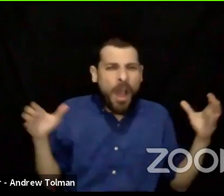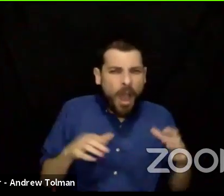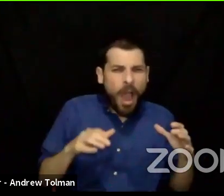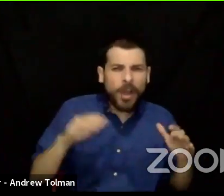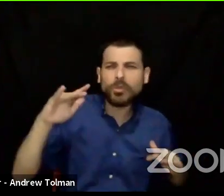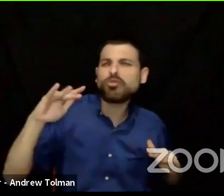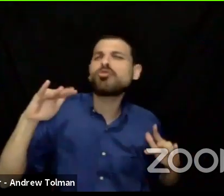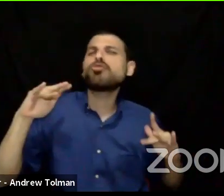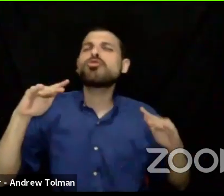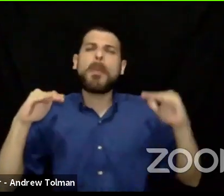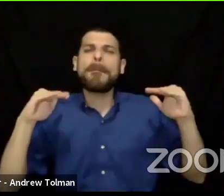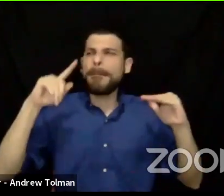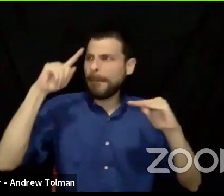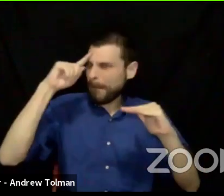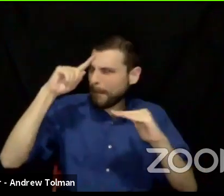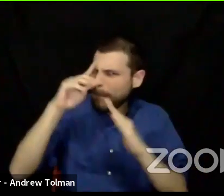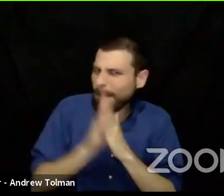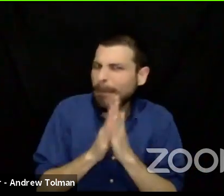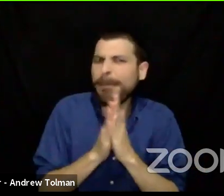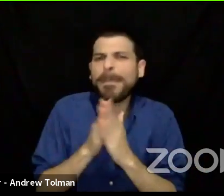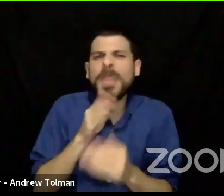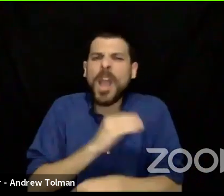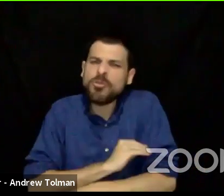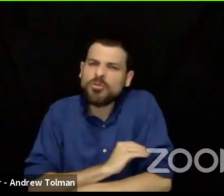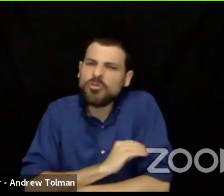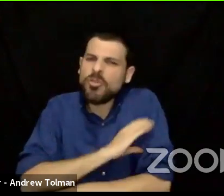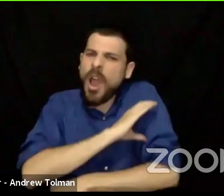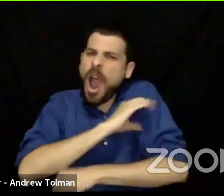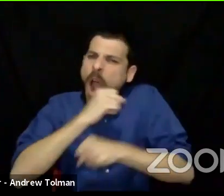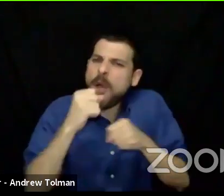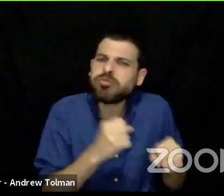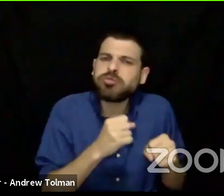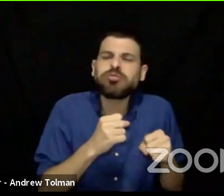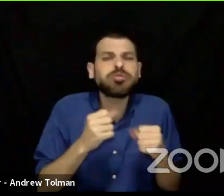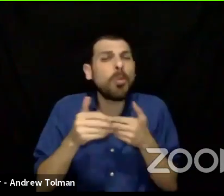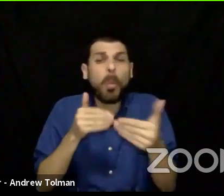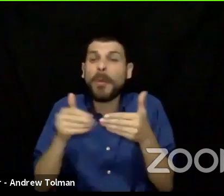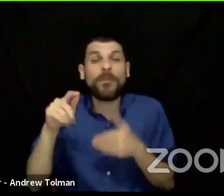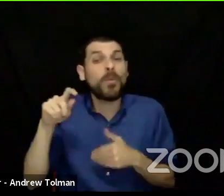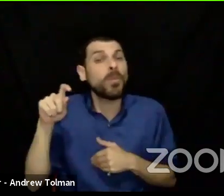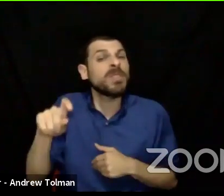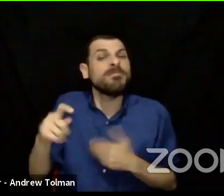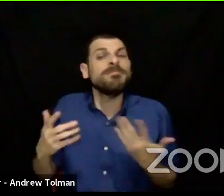up or building strength against whatever is harming us in society.